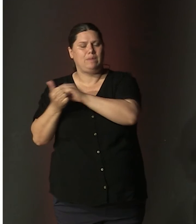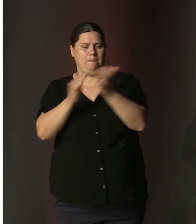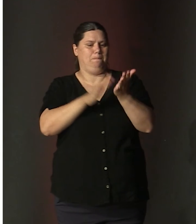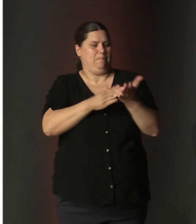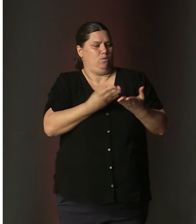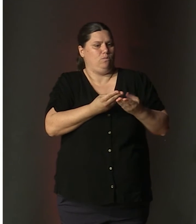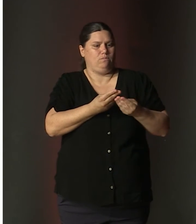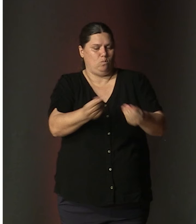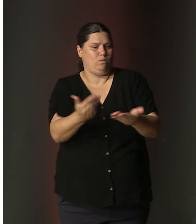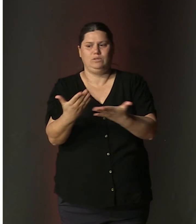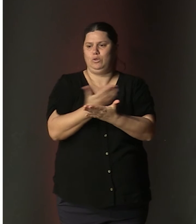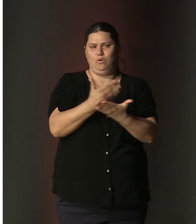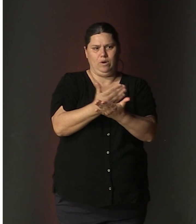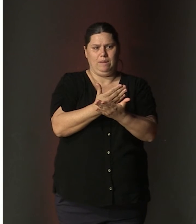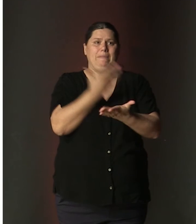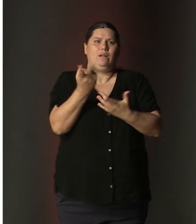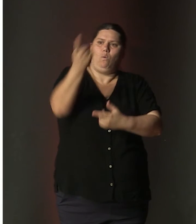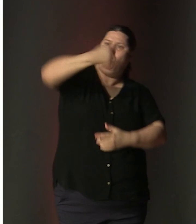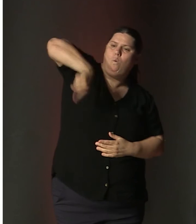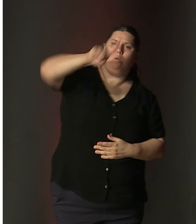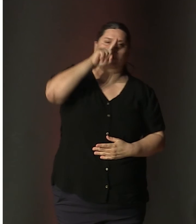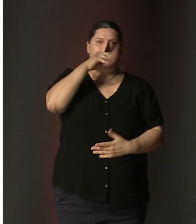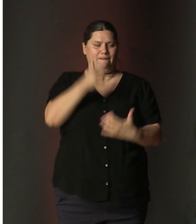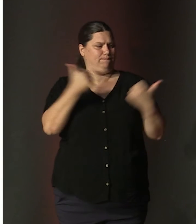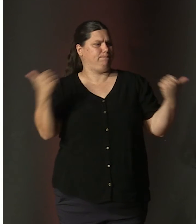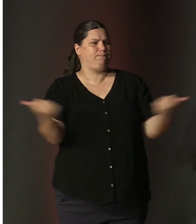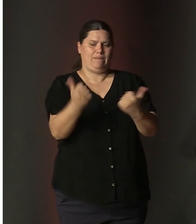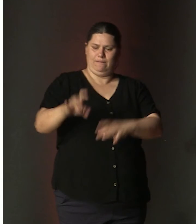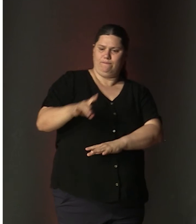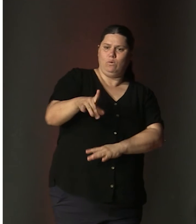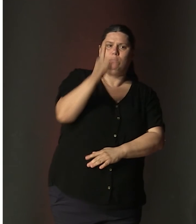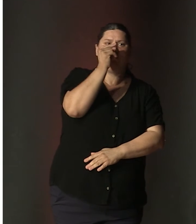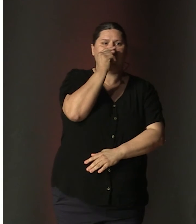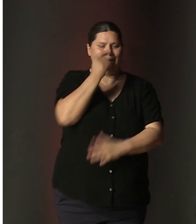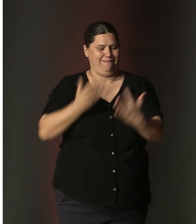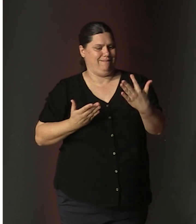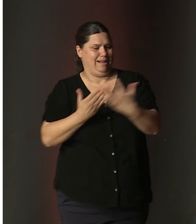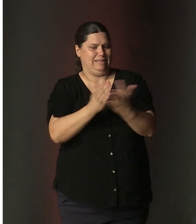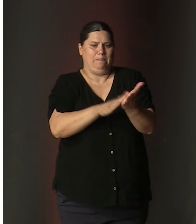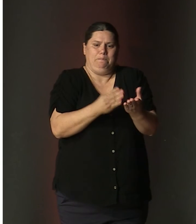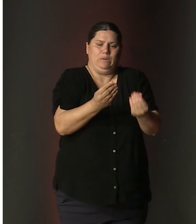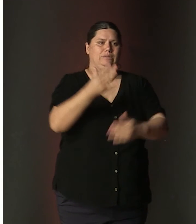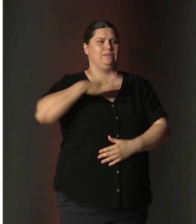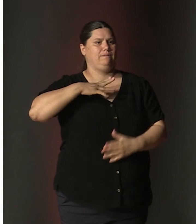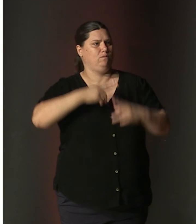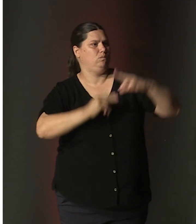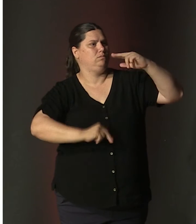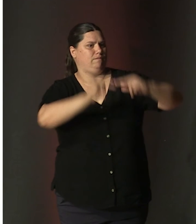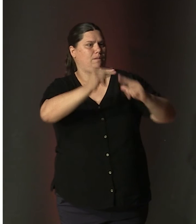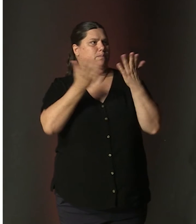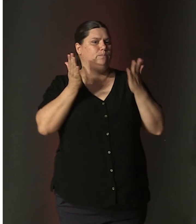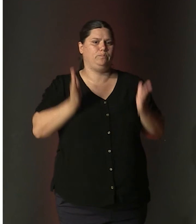security, which is when all people have sufficient and affordable access to the minerals necessary for human